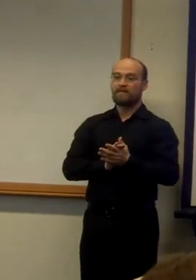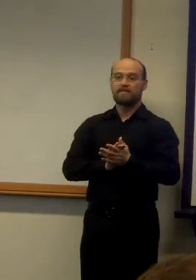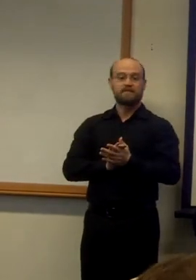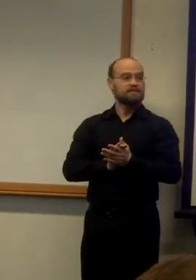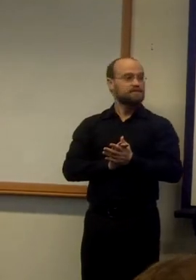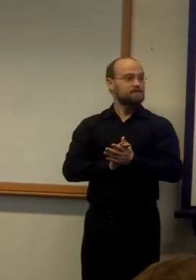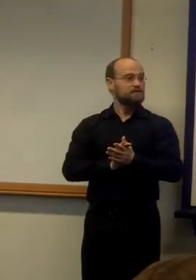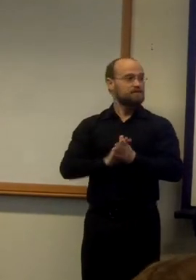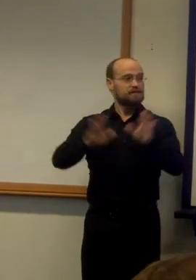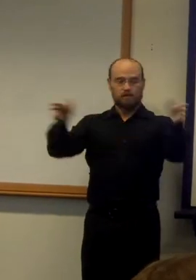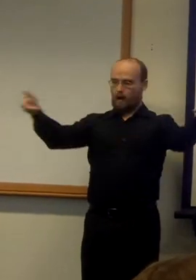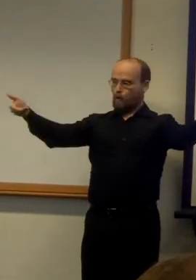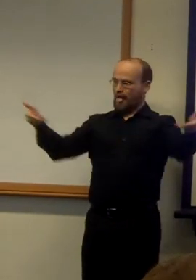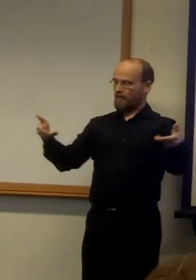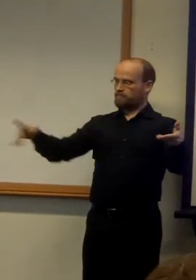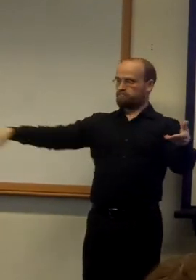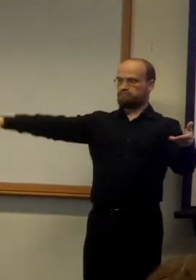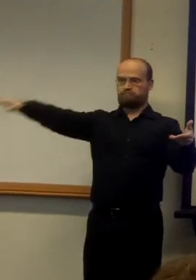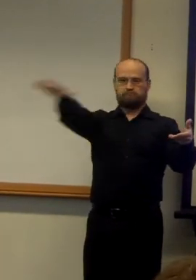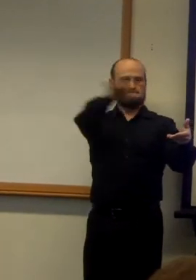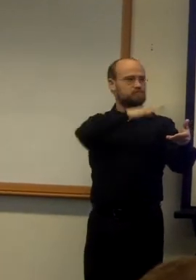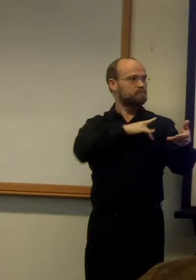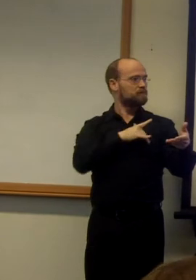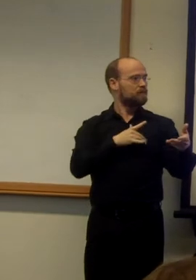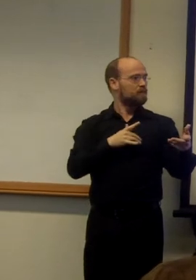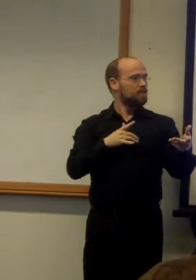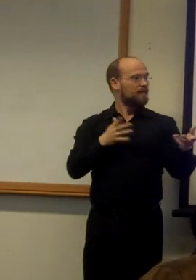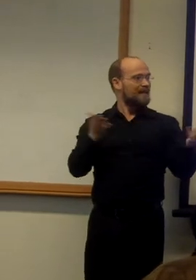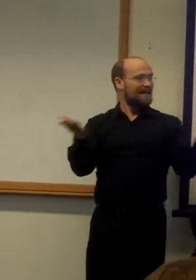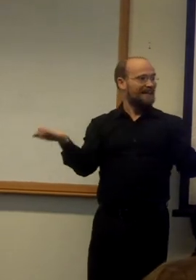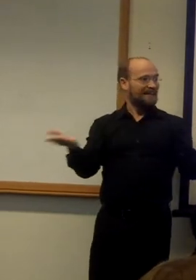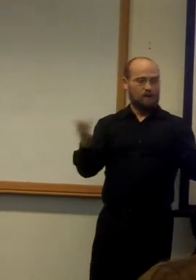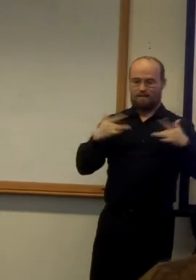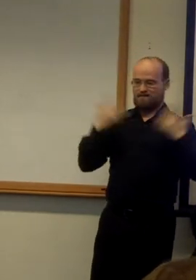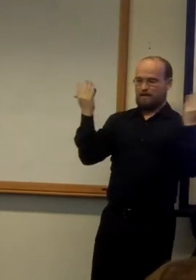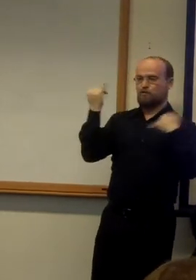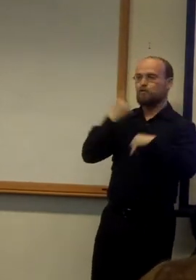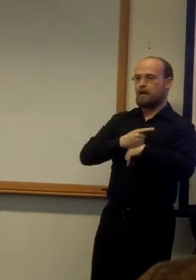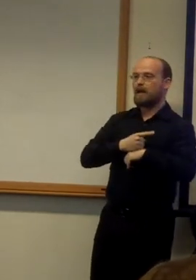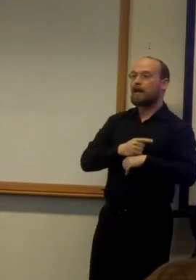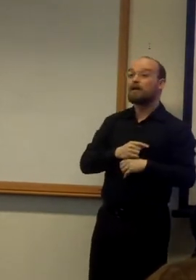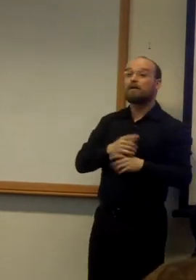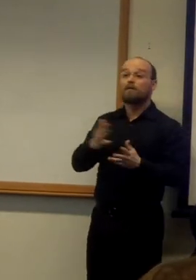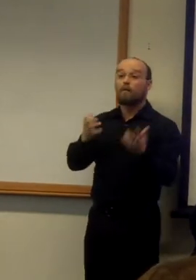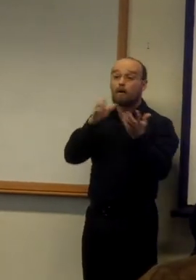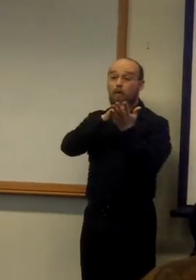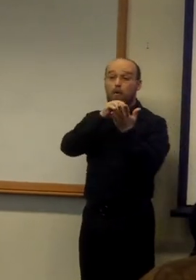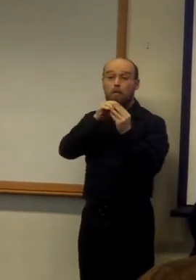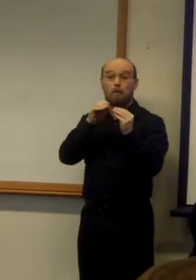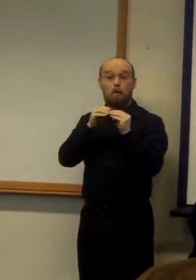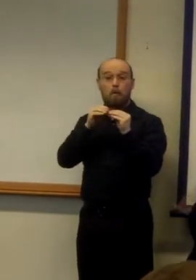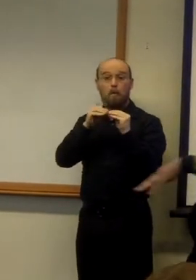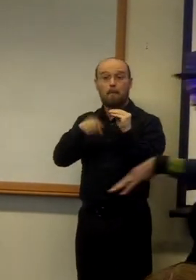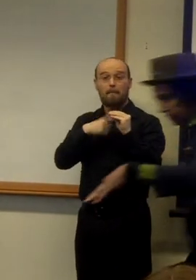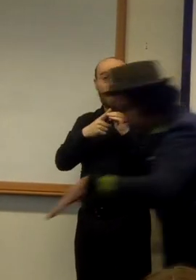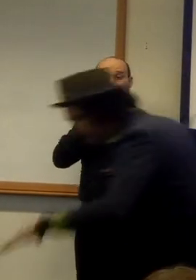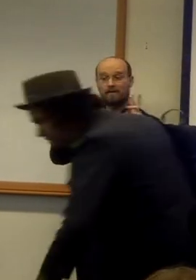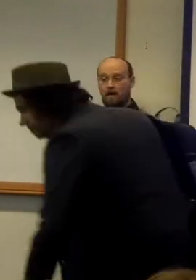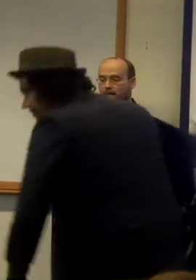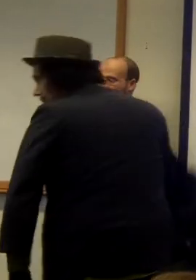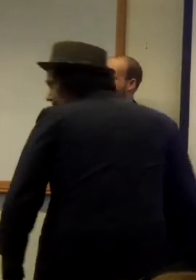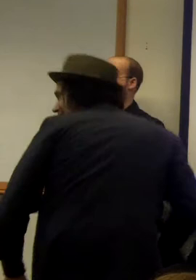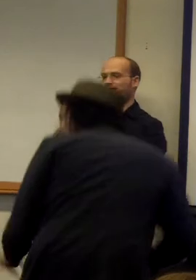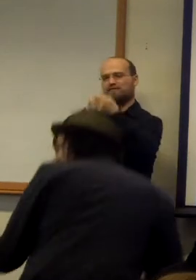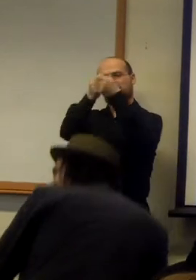to this event today. If you'd like to learn more about this topic, we have a lot of books in the library on